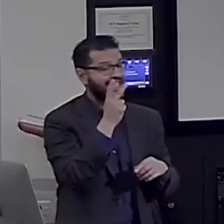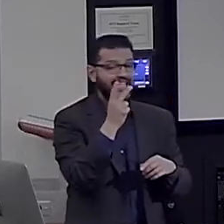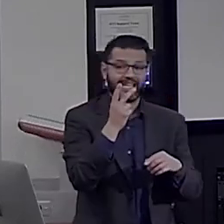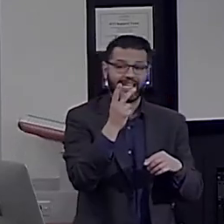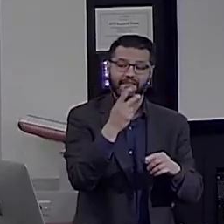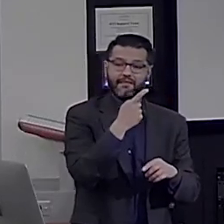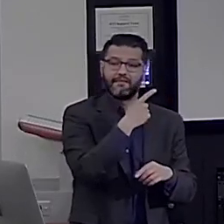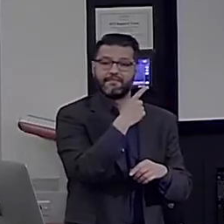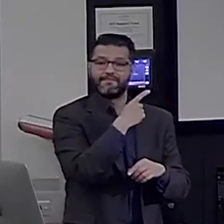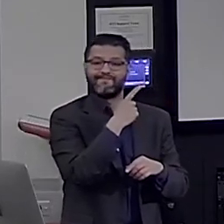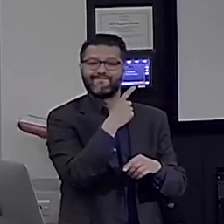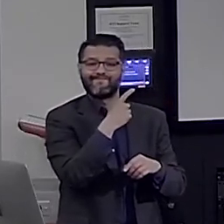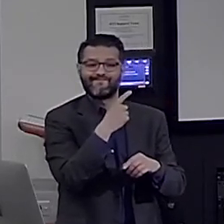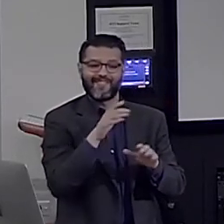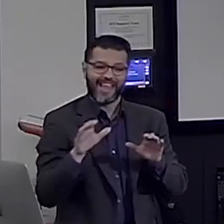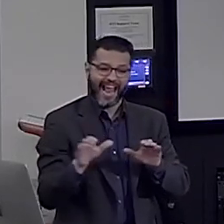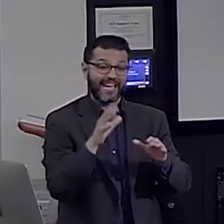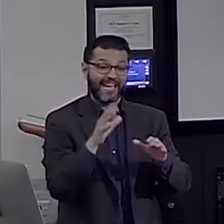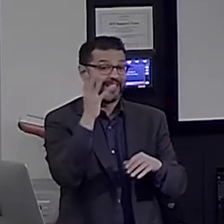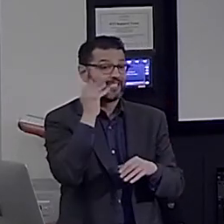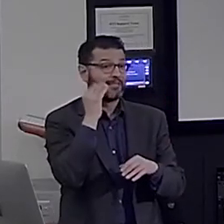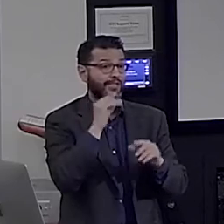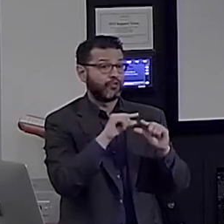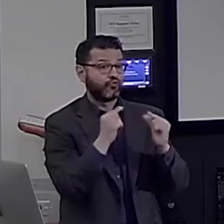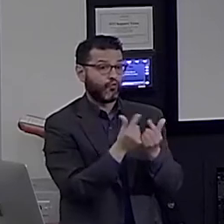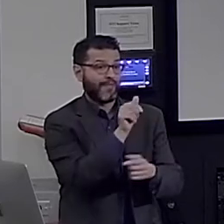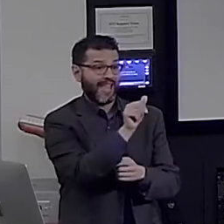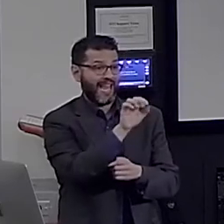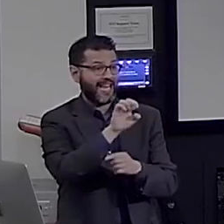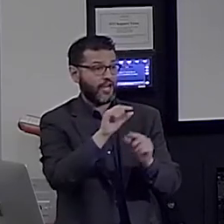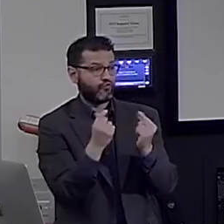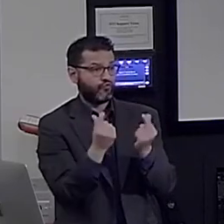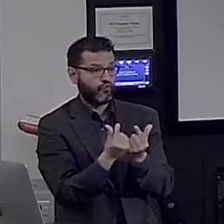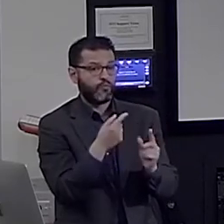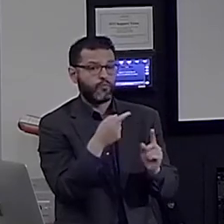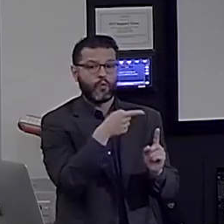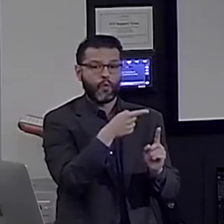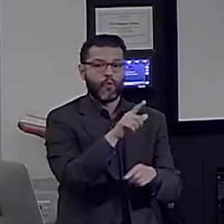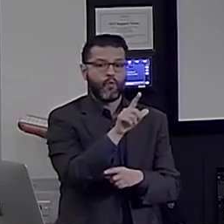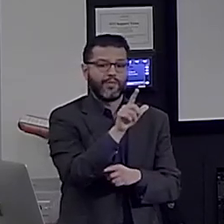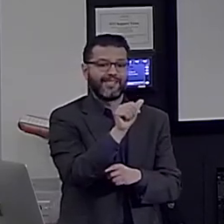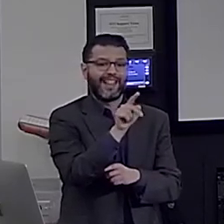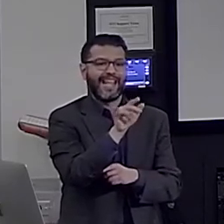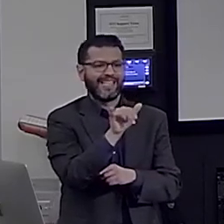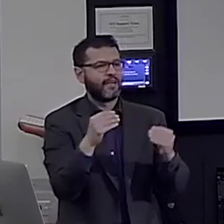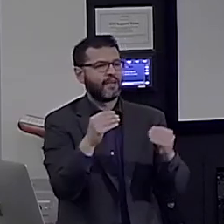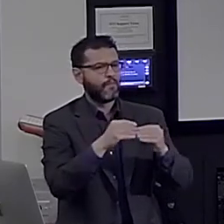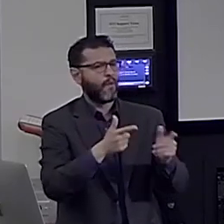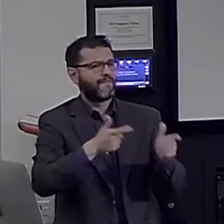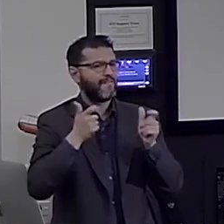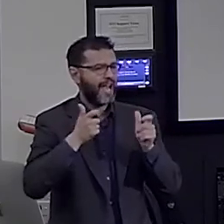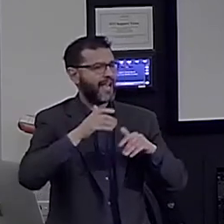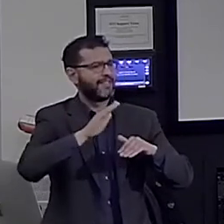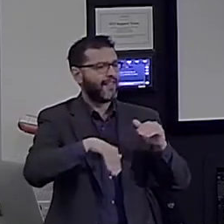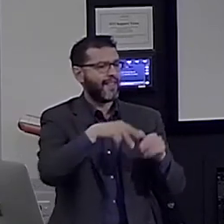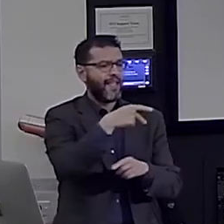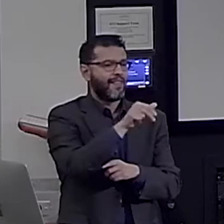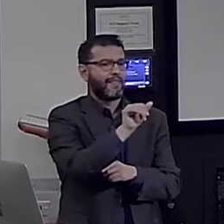the active experience group these are latencies were sick significantly faster than the passives